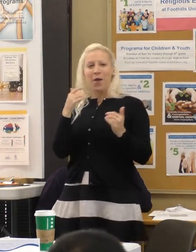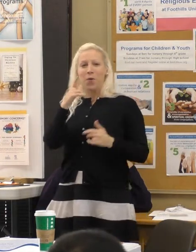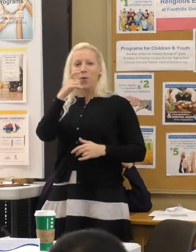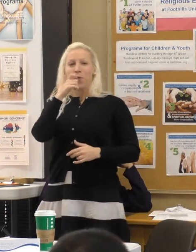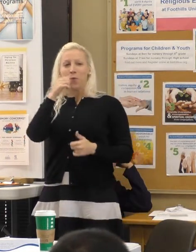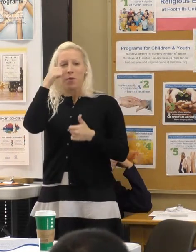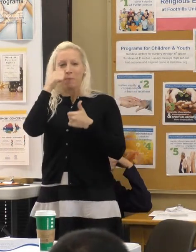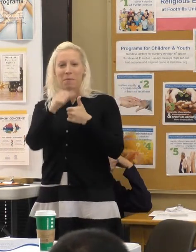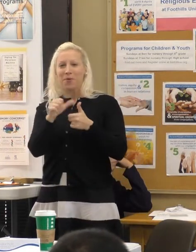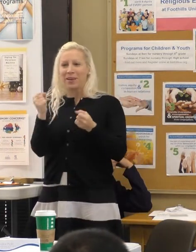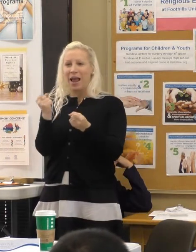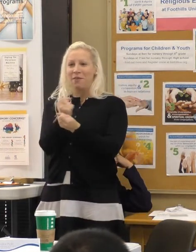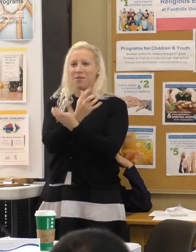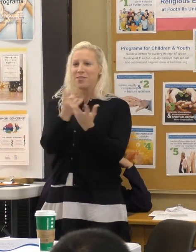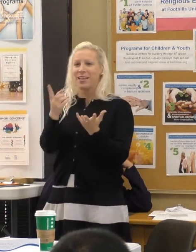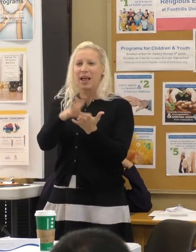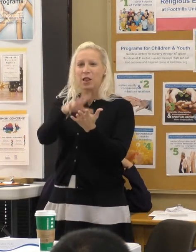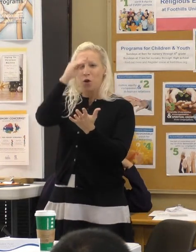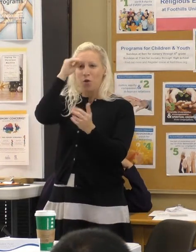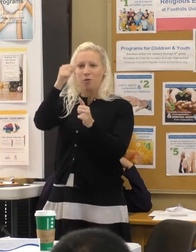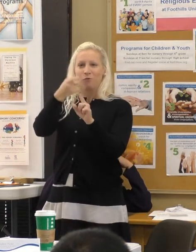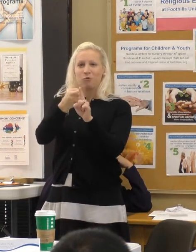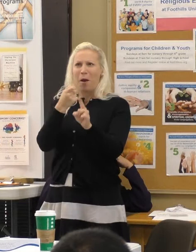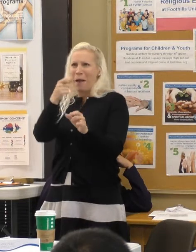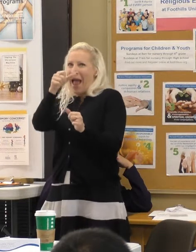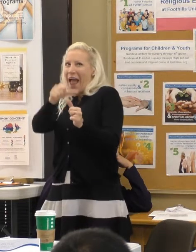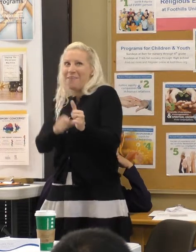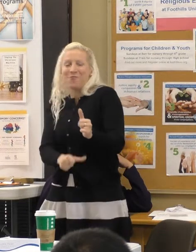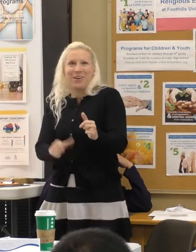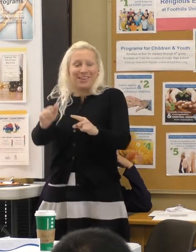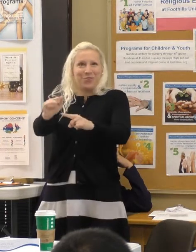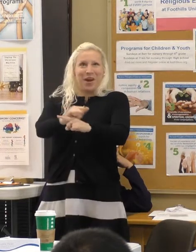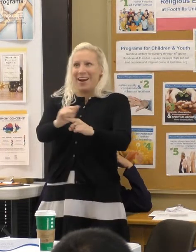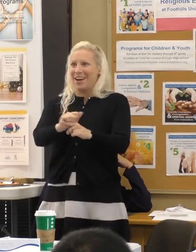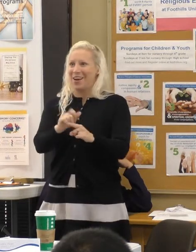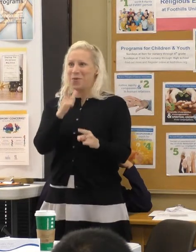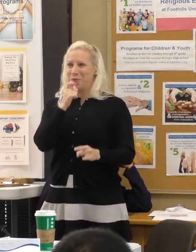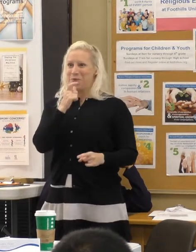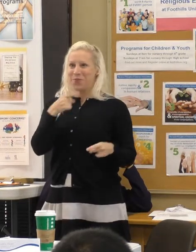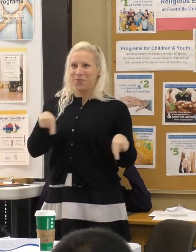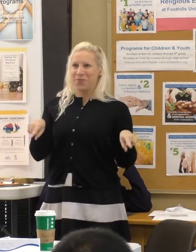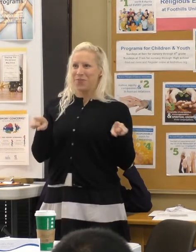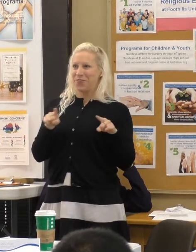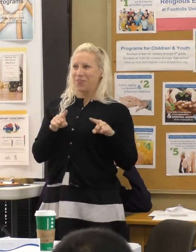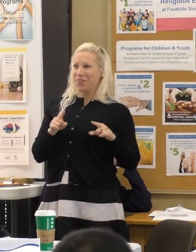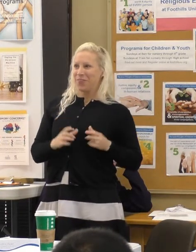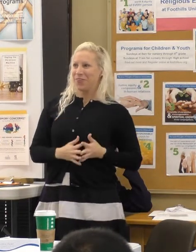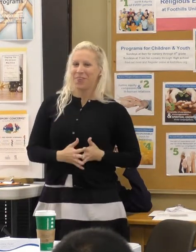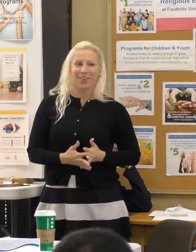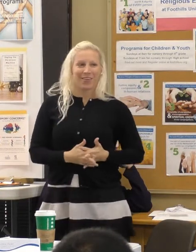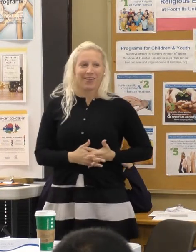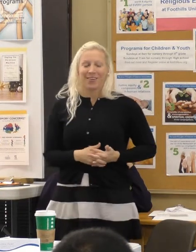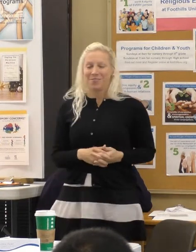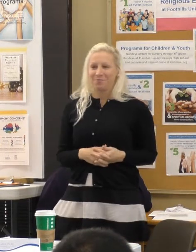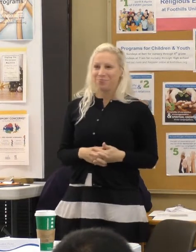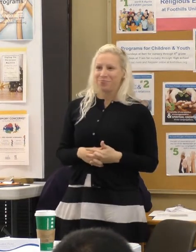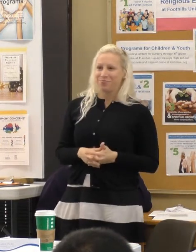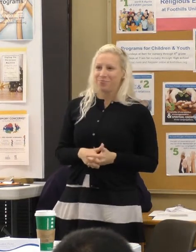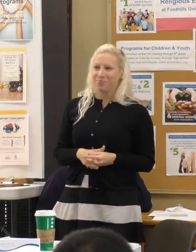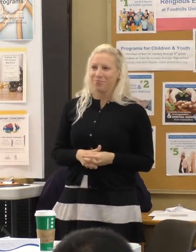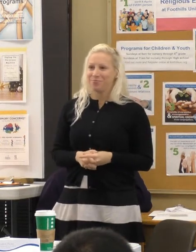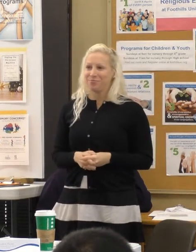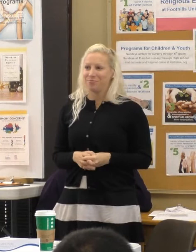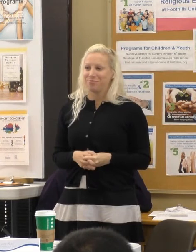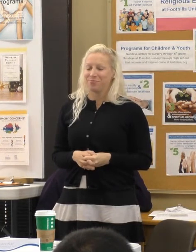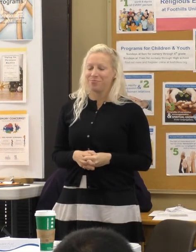continue that training as time goes by. That way everybody has all of that training clearly, so if you hire someone